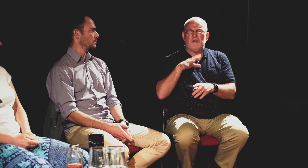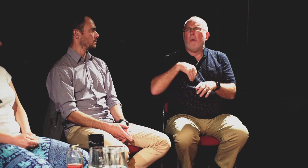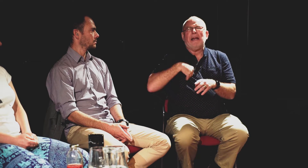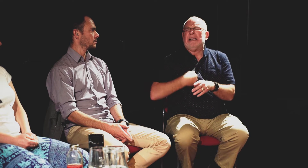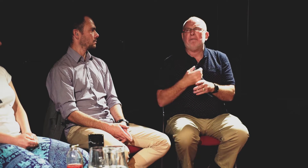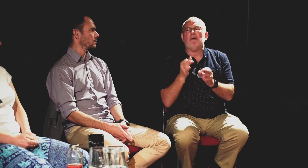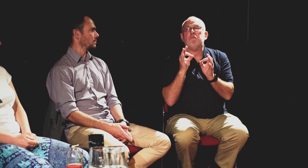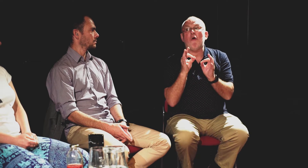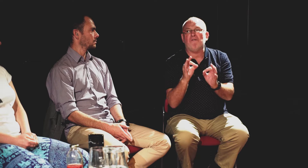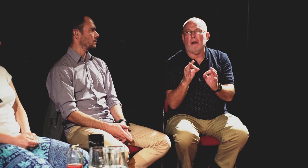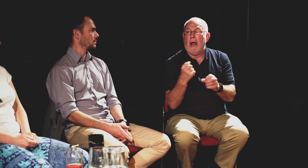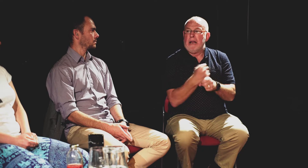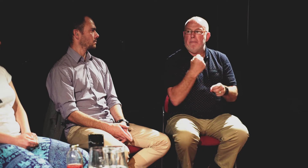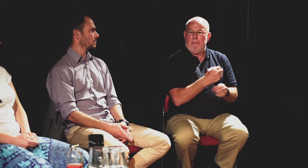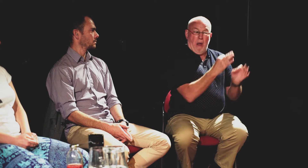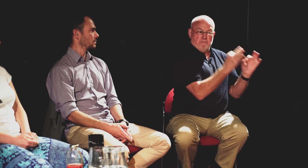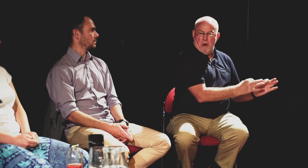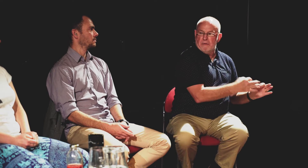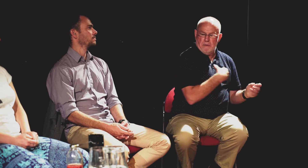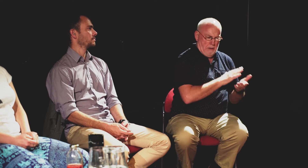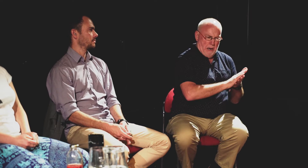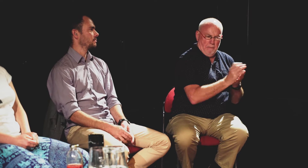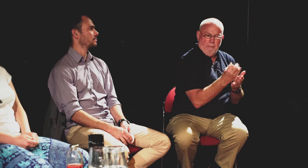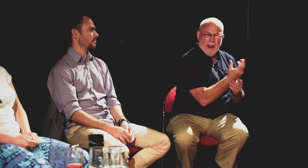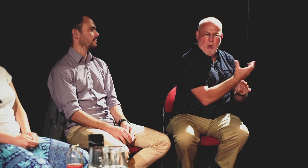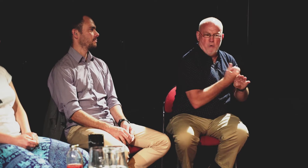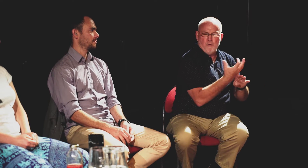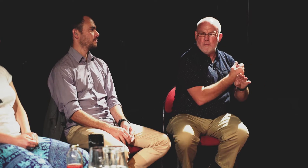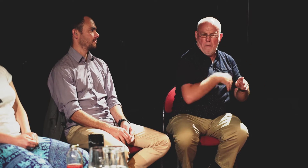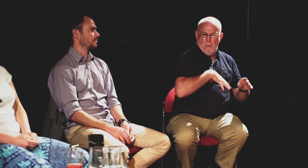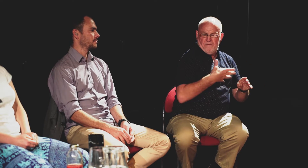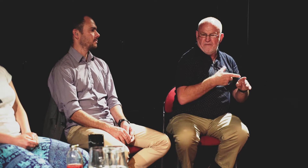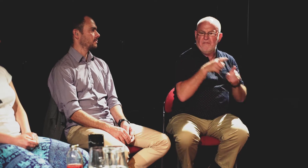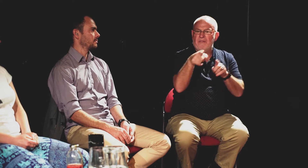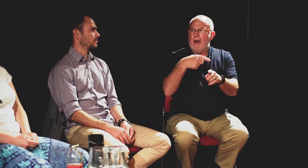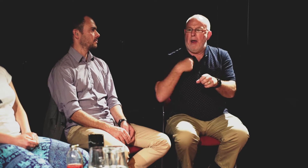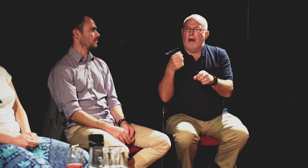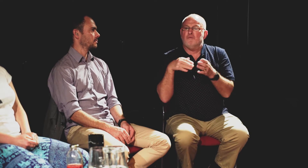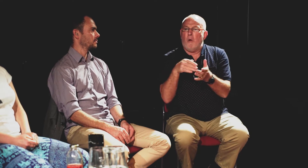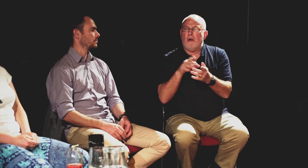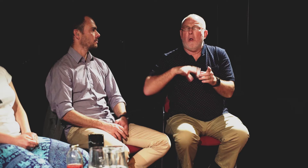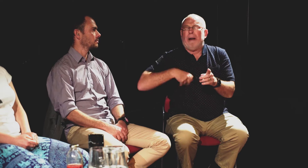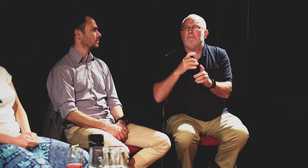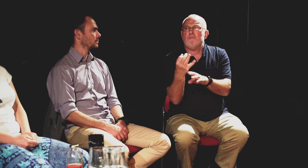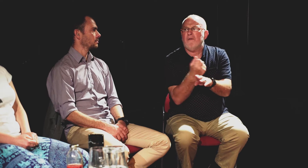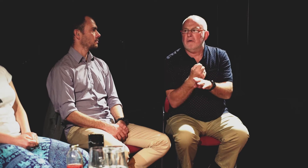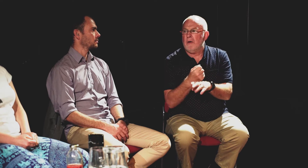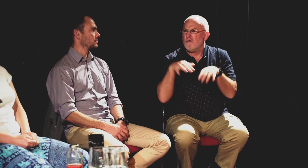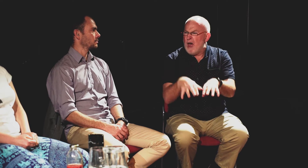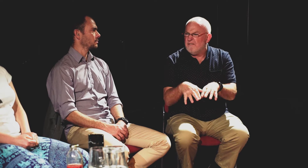and they said you don't need, cabinet making had to be very, very precise, and things had to be beautifully made. Shop fitting was a little bit rough. It didn't have to be as